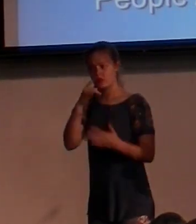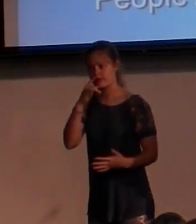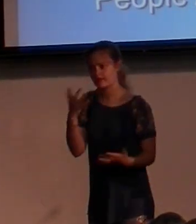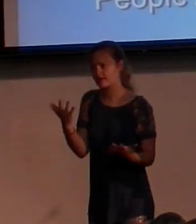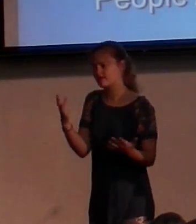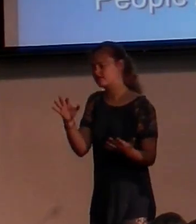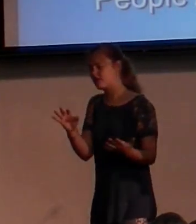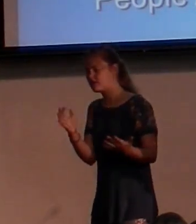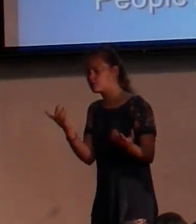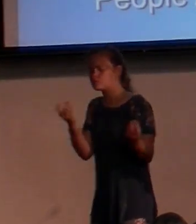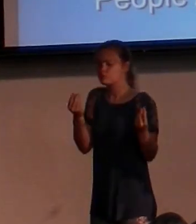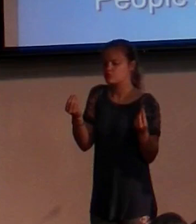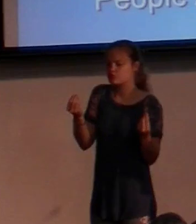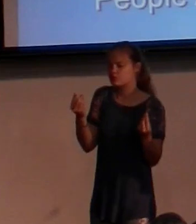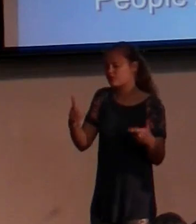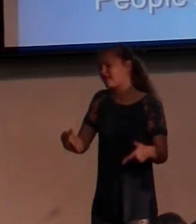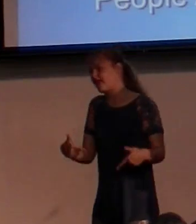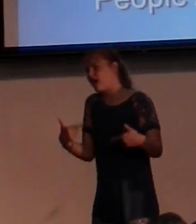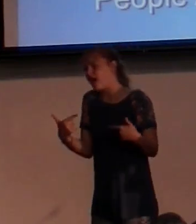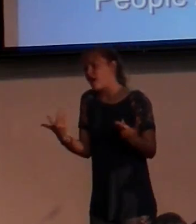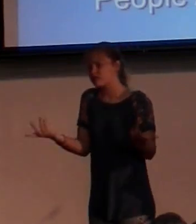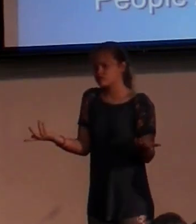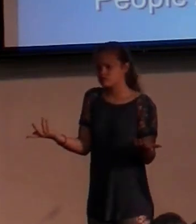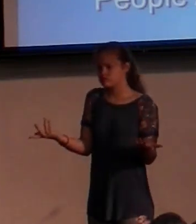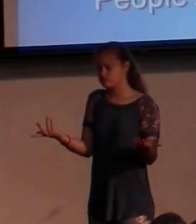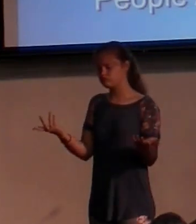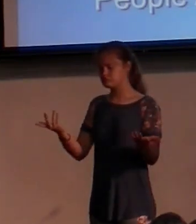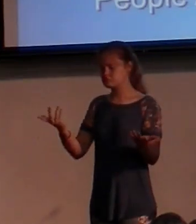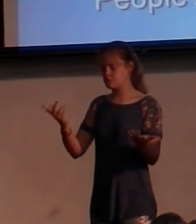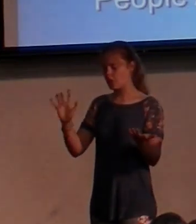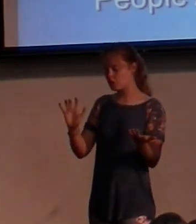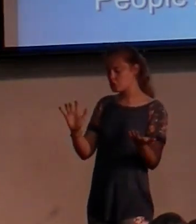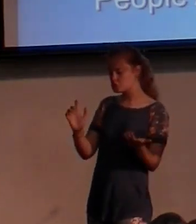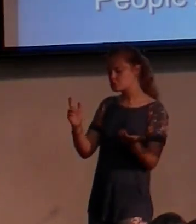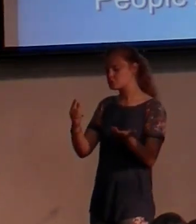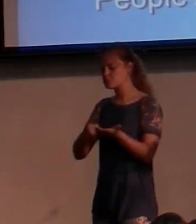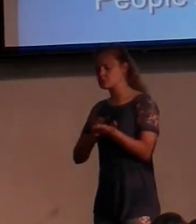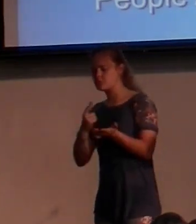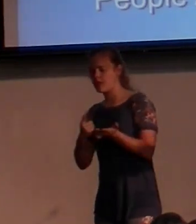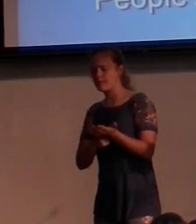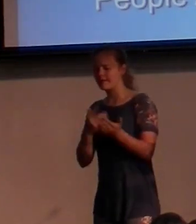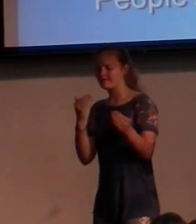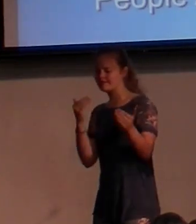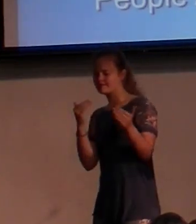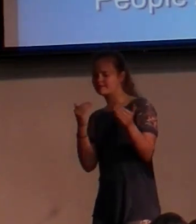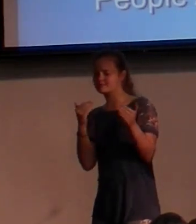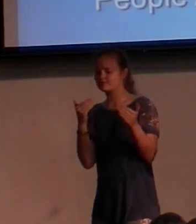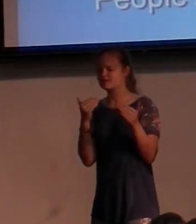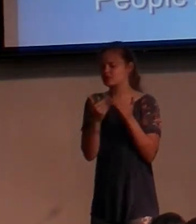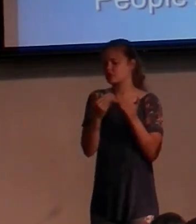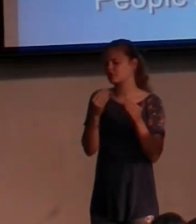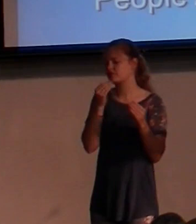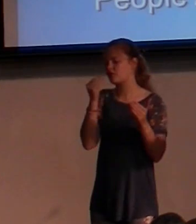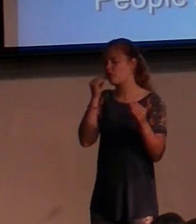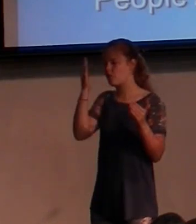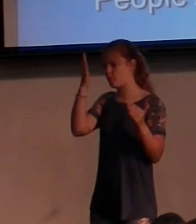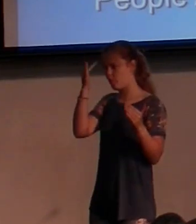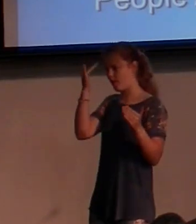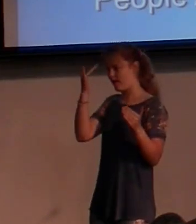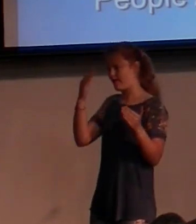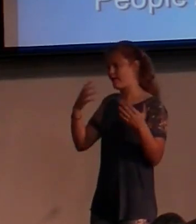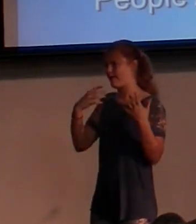what he was going to do with life. In fact, he also sometimes he stayed close to home a little bit because he just seemed to have some health